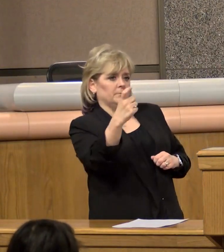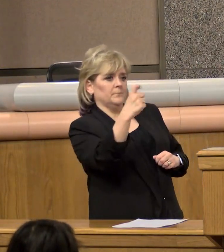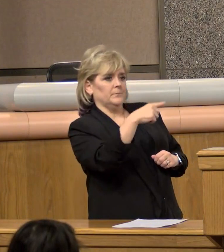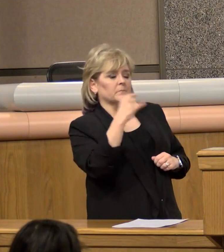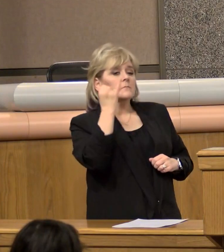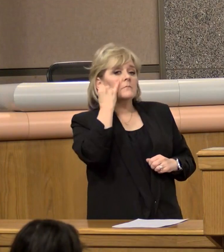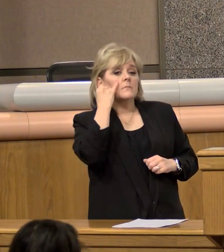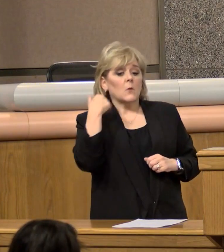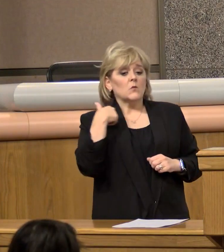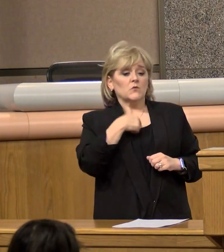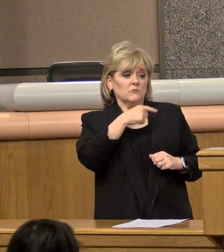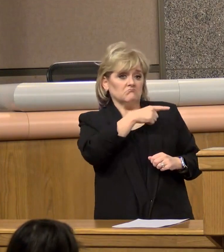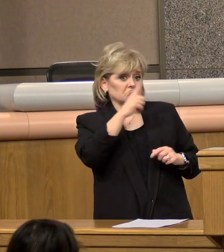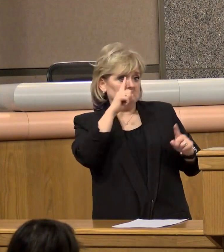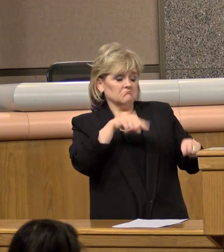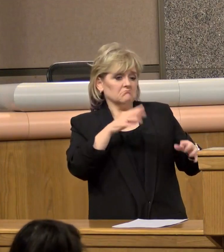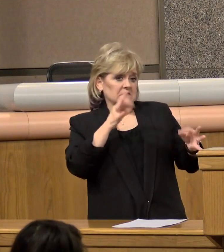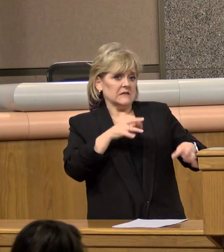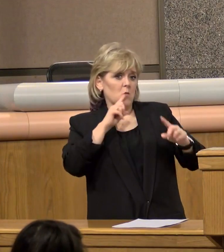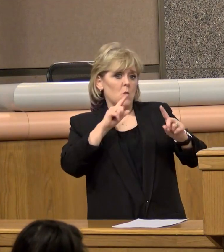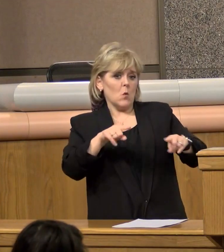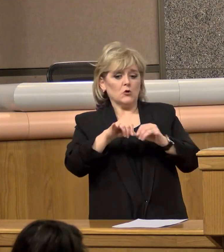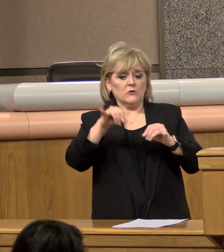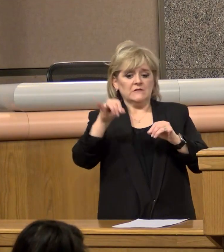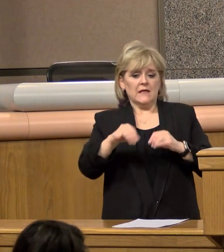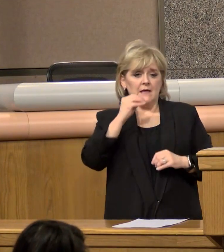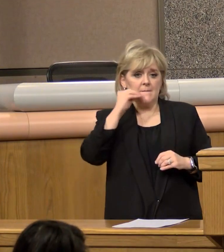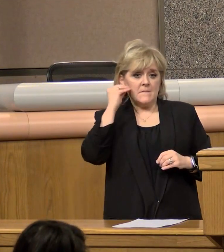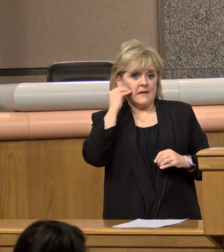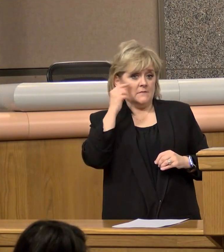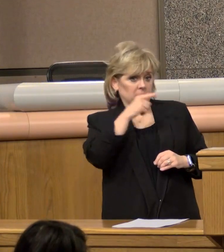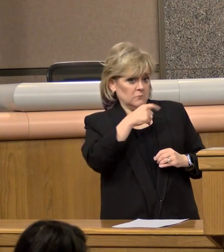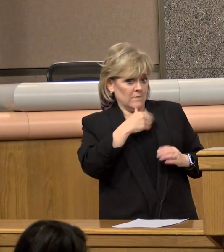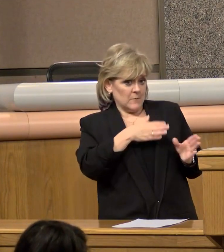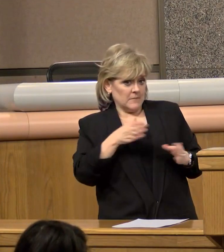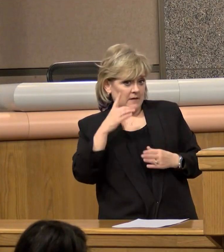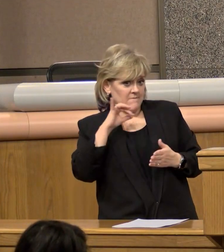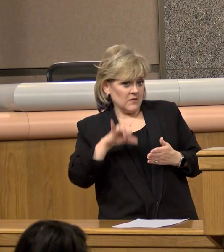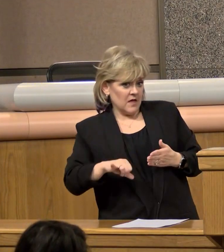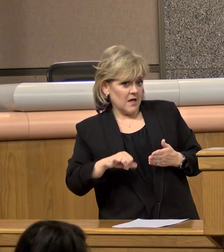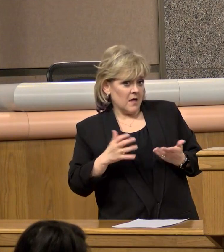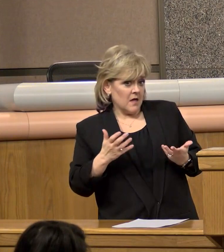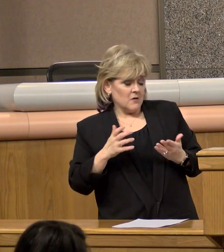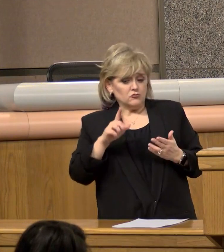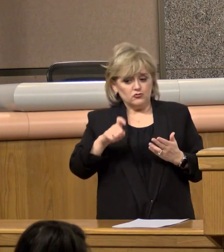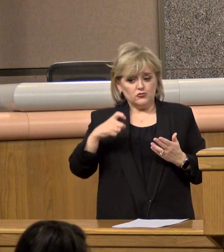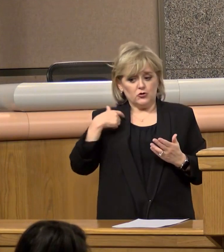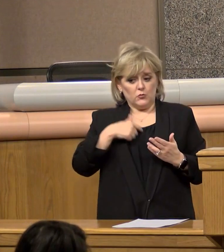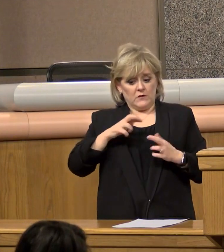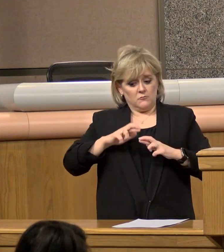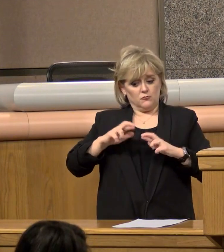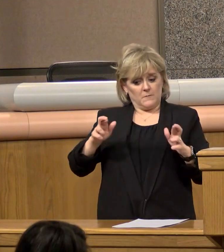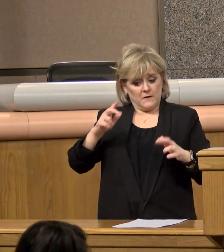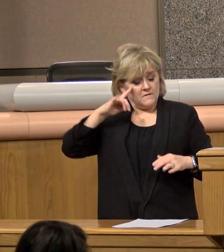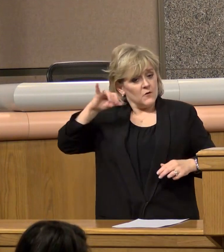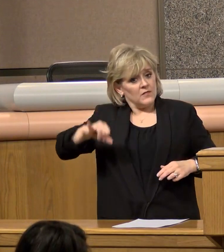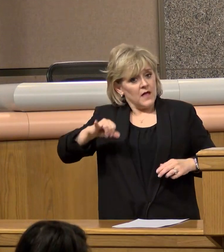in a shelter for place, shelter in place, does Lubbock have a plan for that? And should residents be preparing for that possibility?